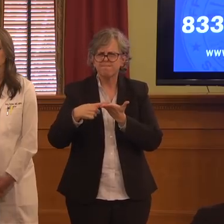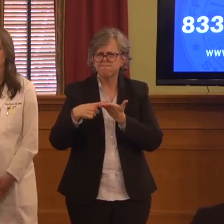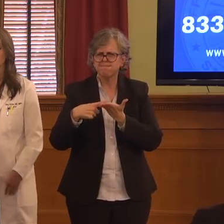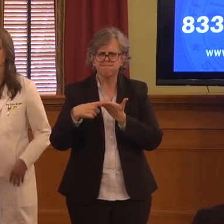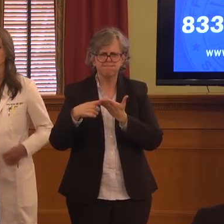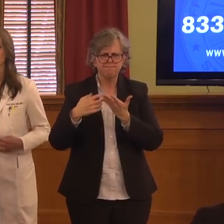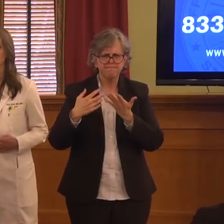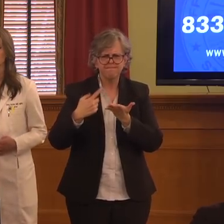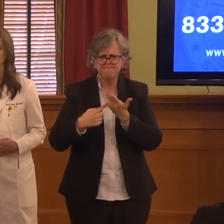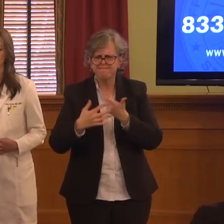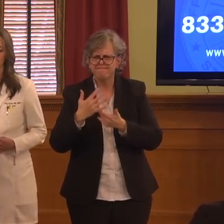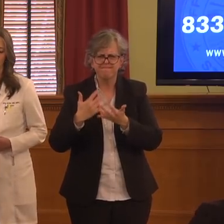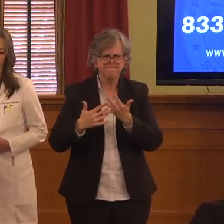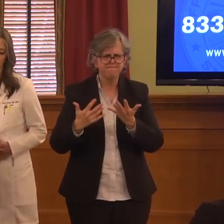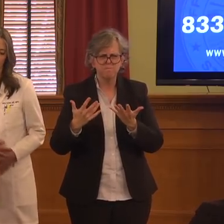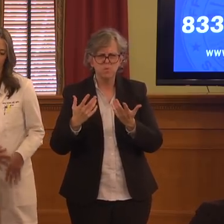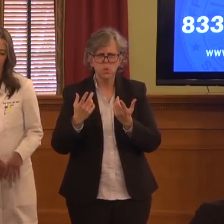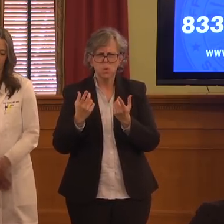how we move forward.